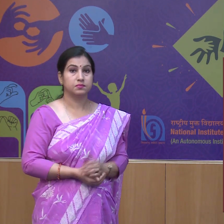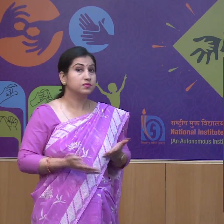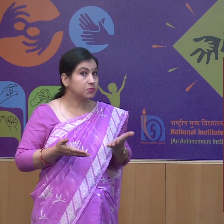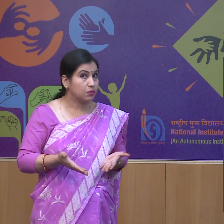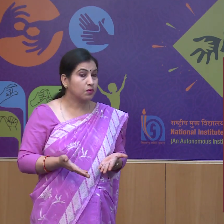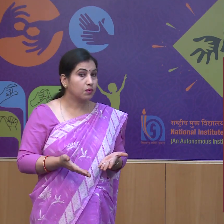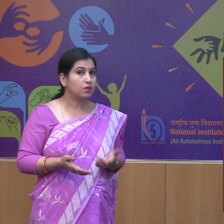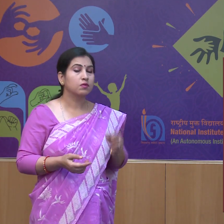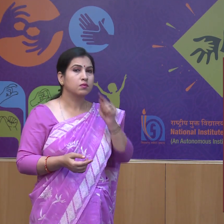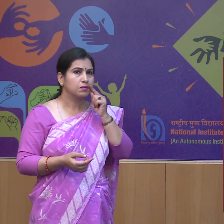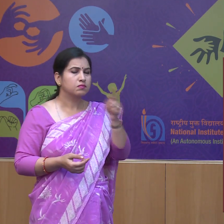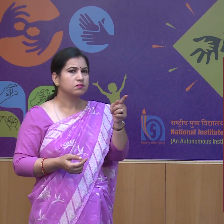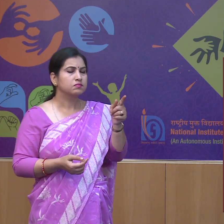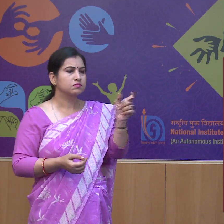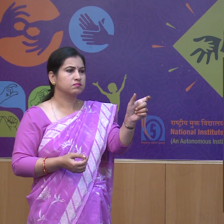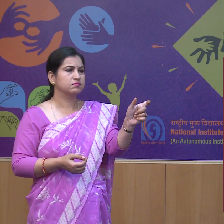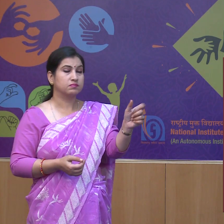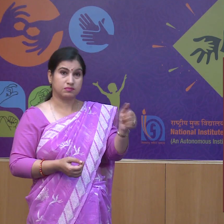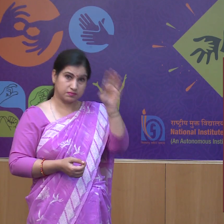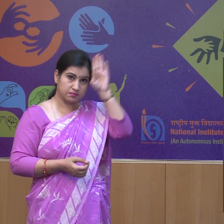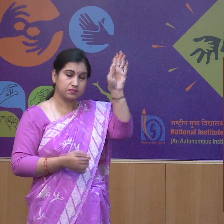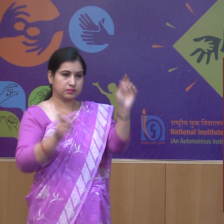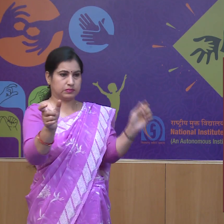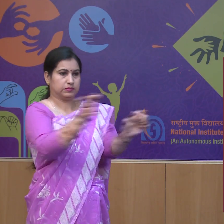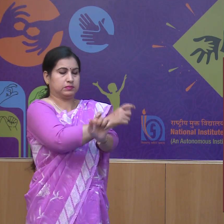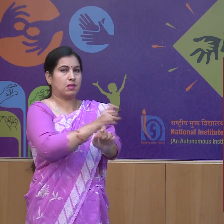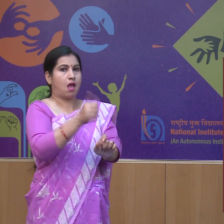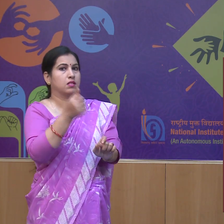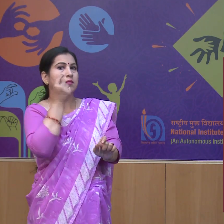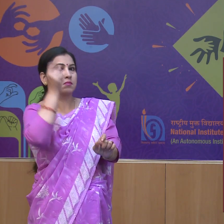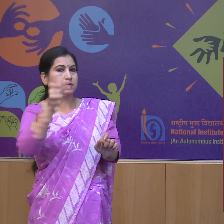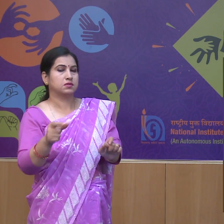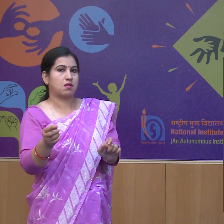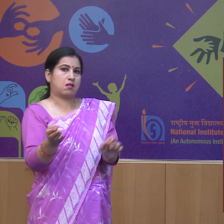So, he was replaced by Mir Qasim.